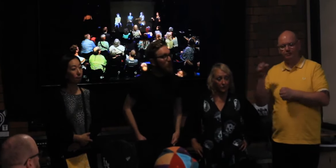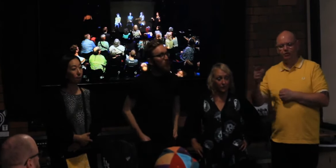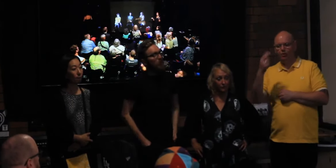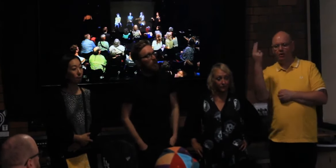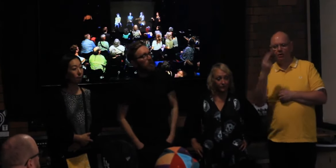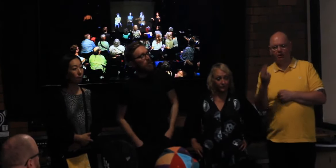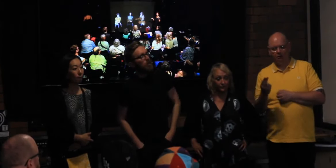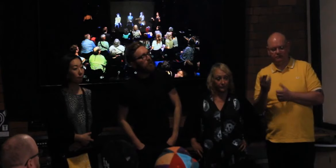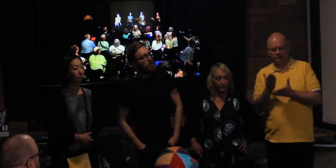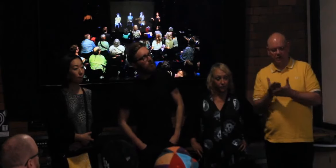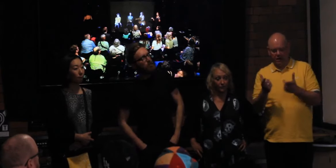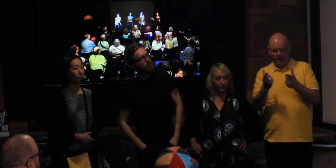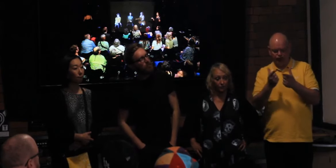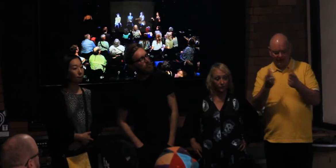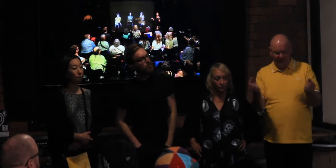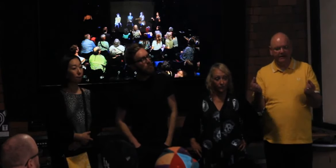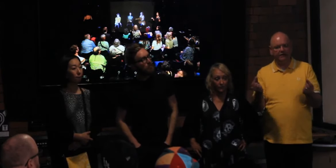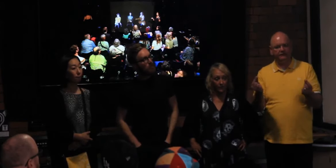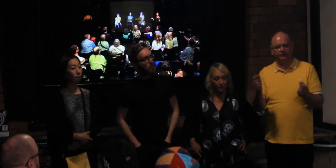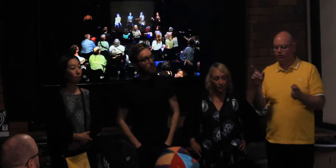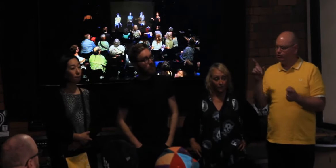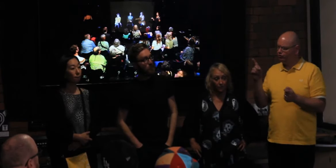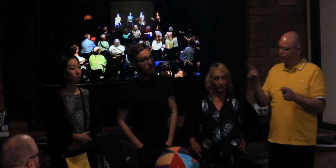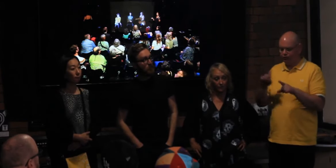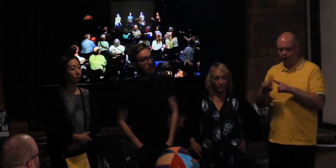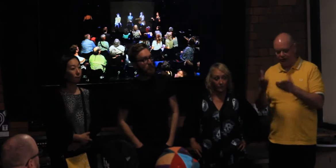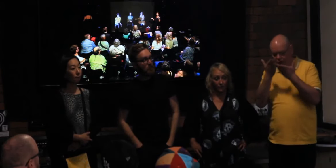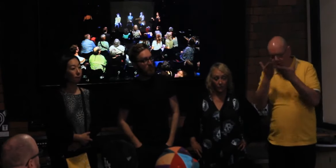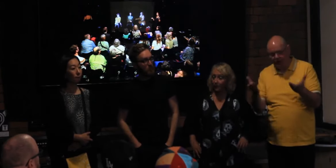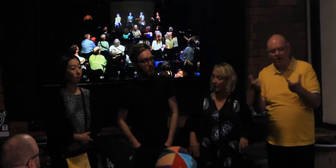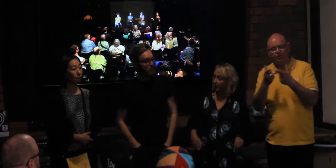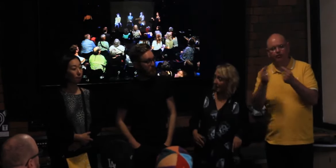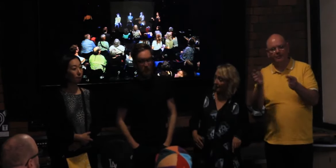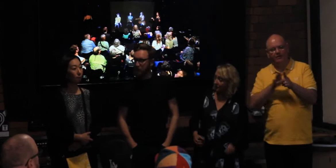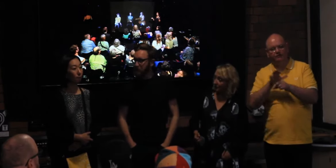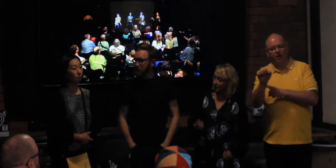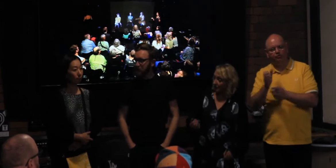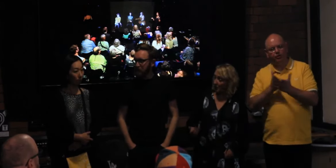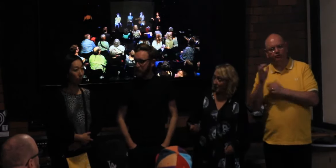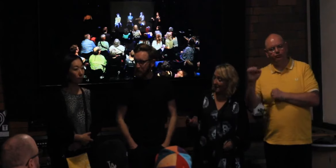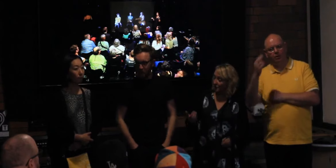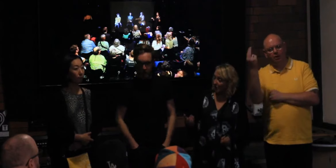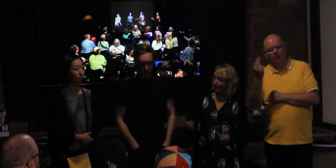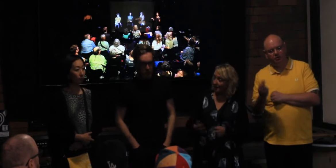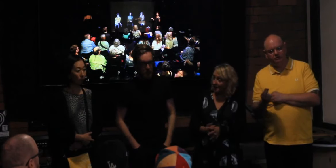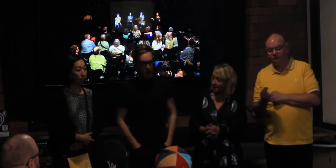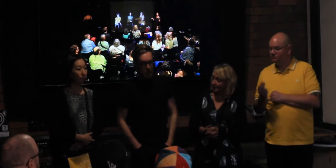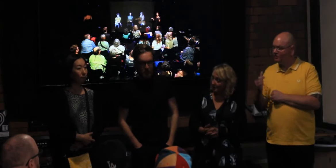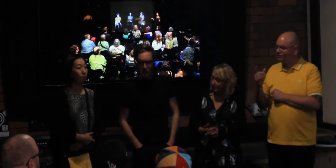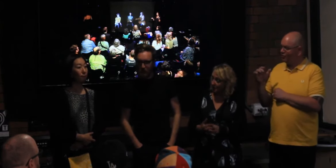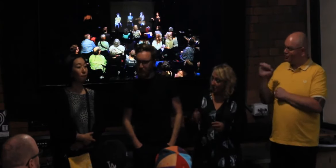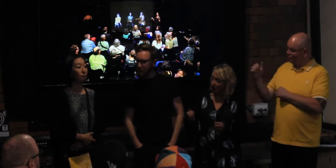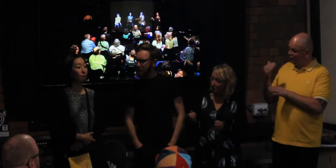it reflect and honour Japanese culture of the time, then and now? So is this a